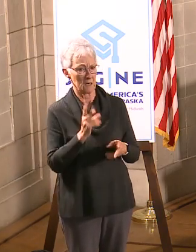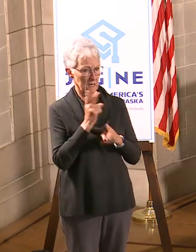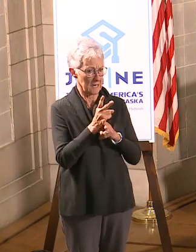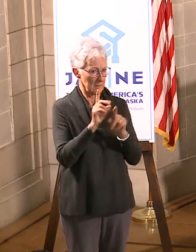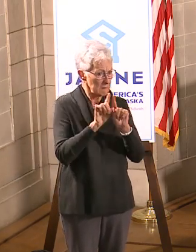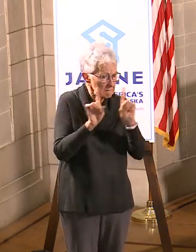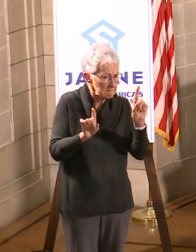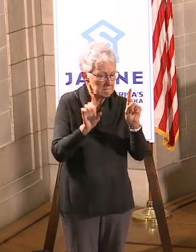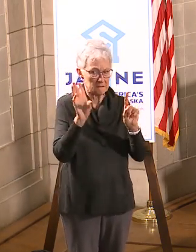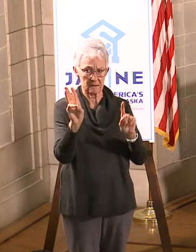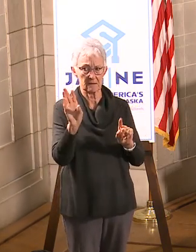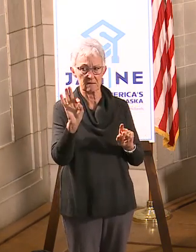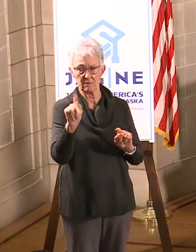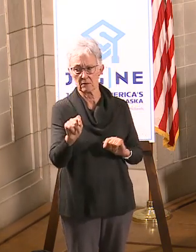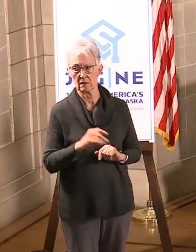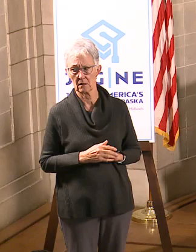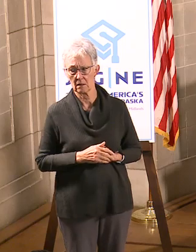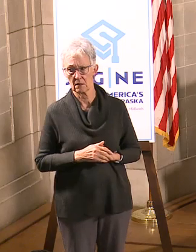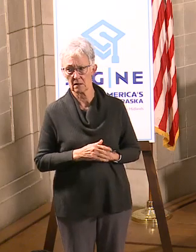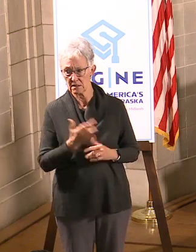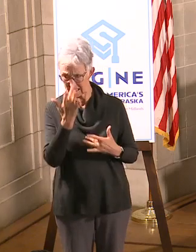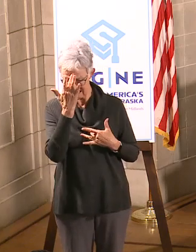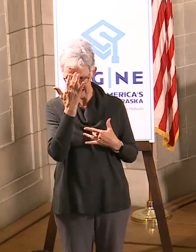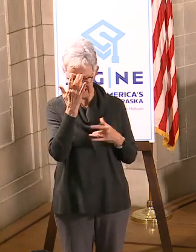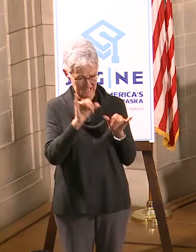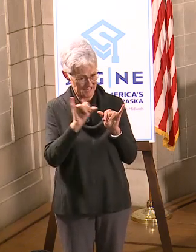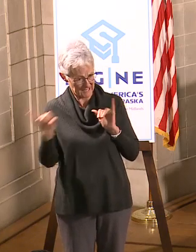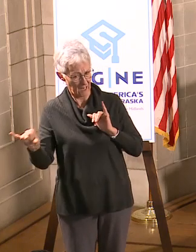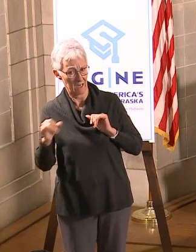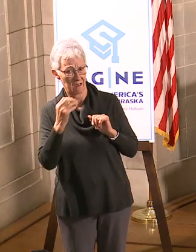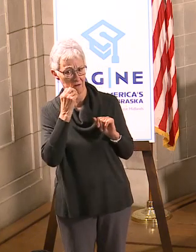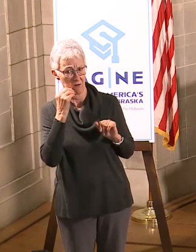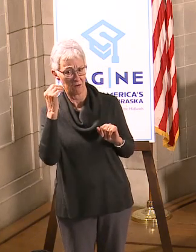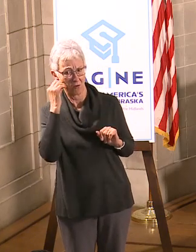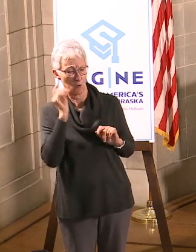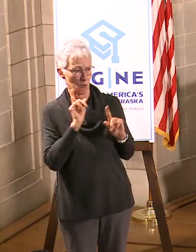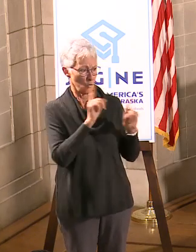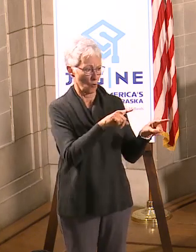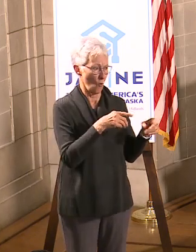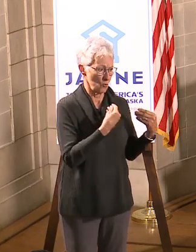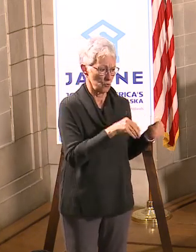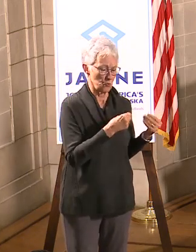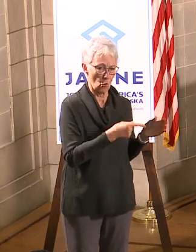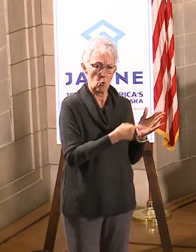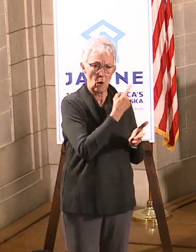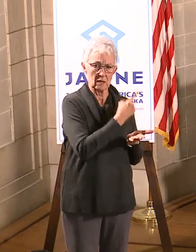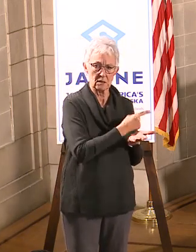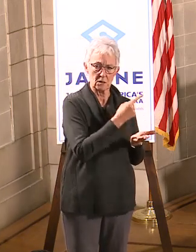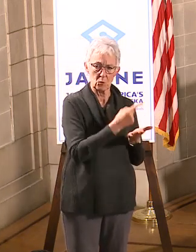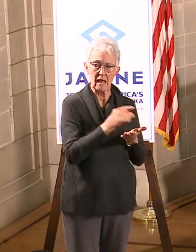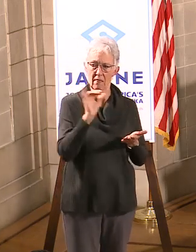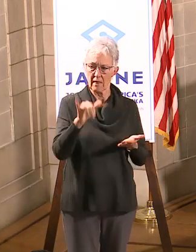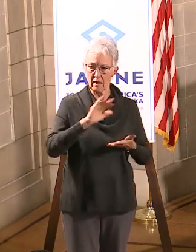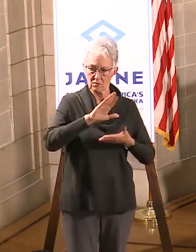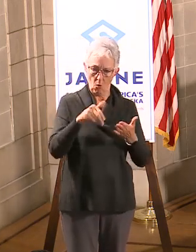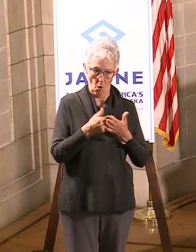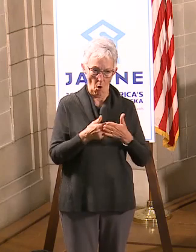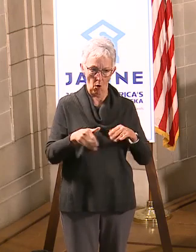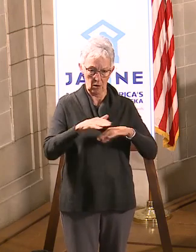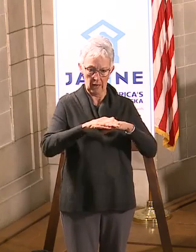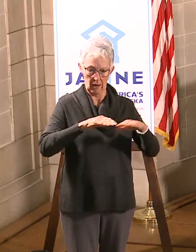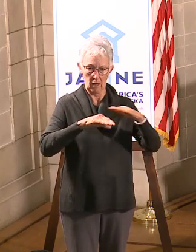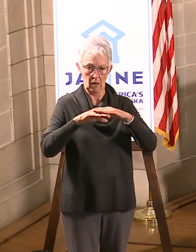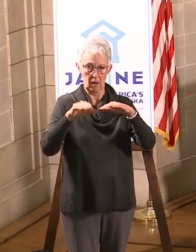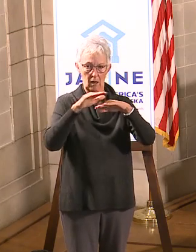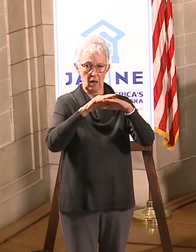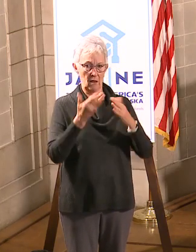home when you're sick. Only go to the store once a week and only go by yourself. These are examples of that Swiss cheese layer of different